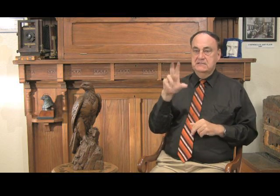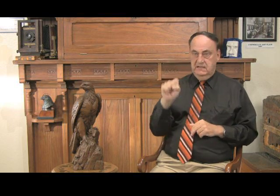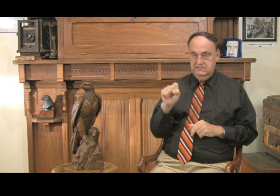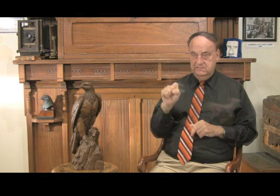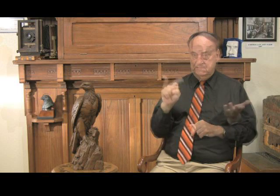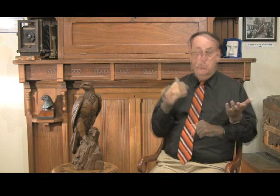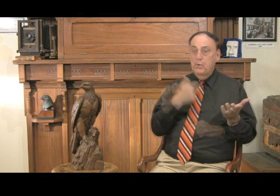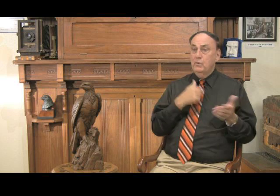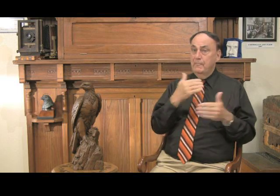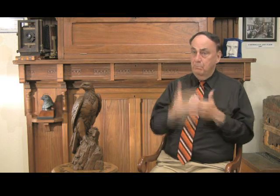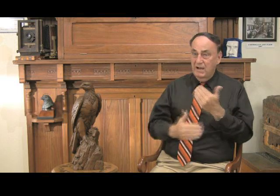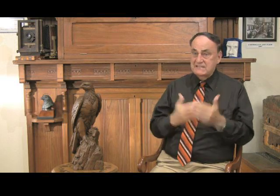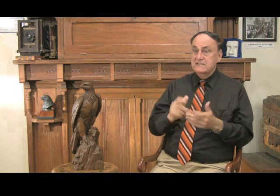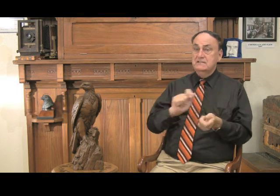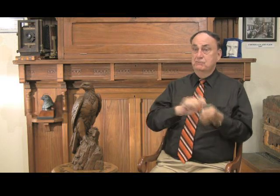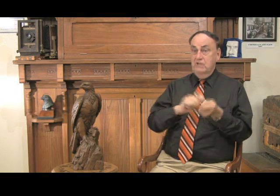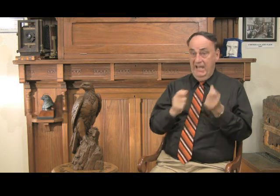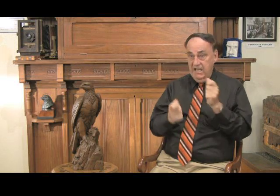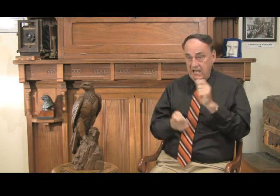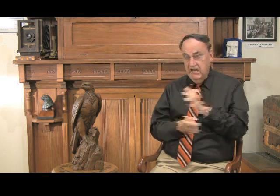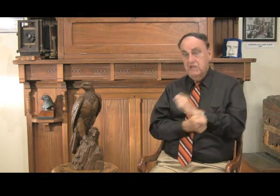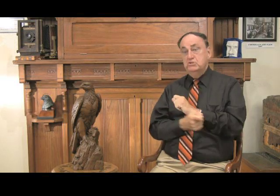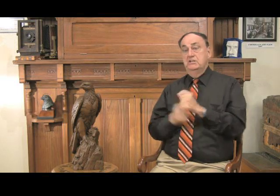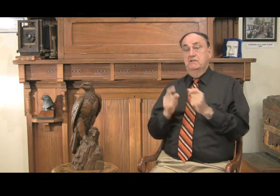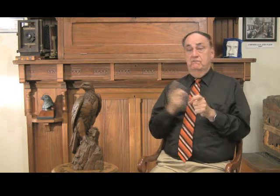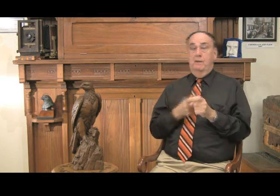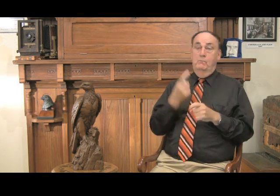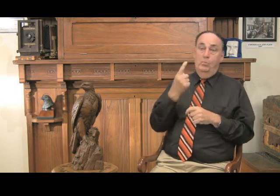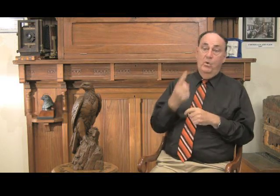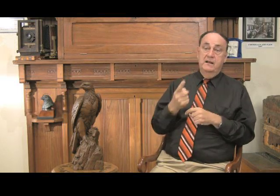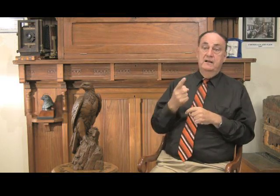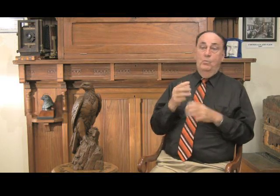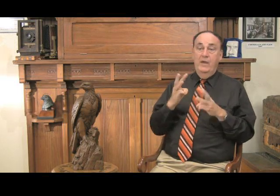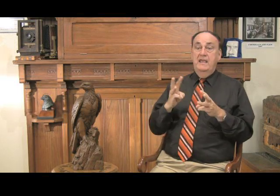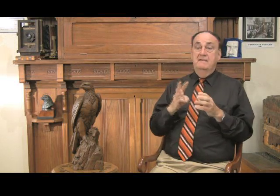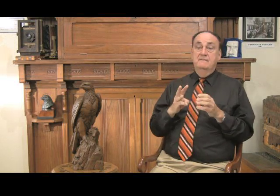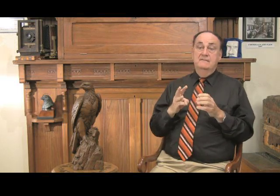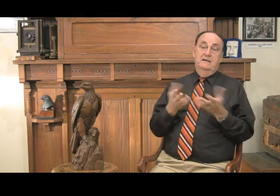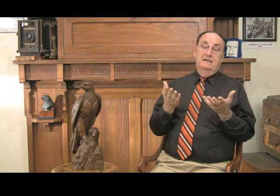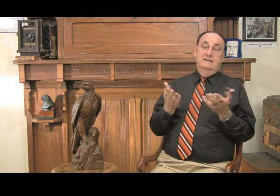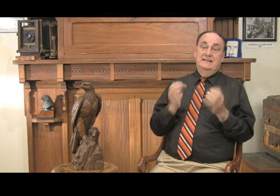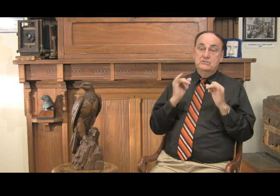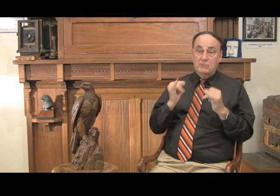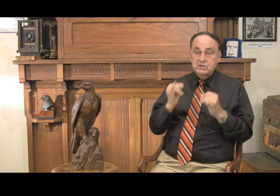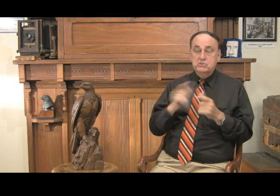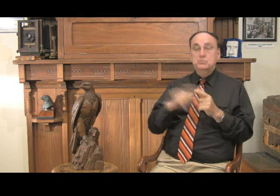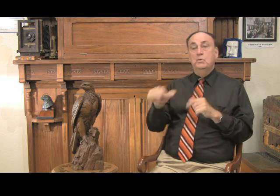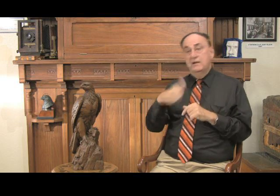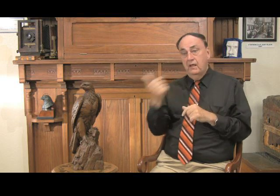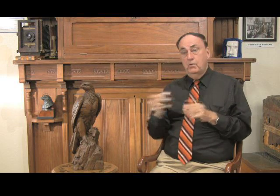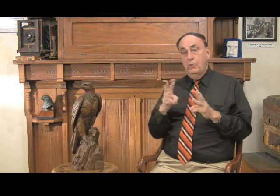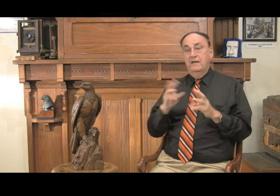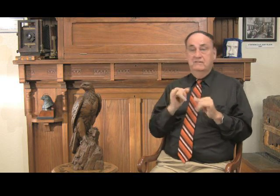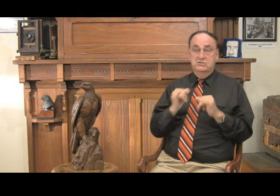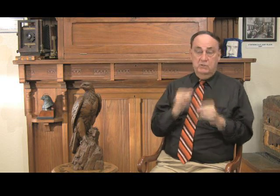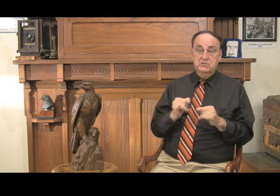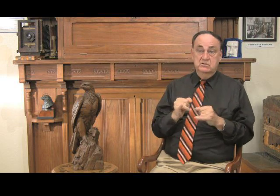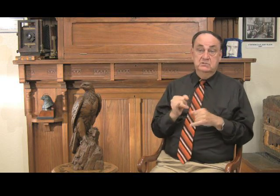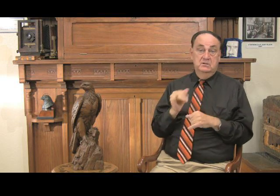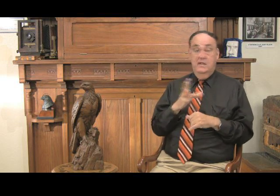We were in the process of changing from one way of instruction to another way of instruction. And so